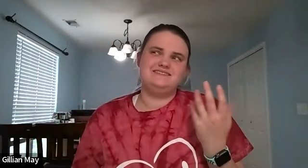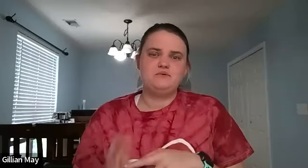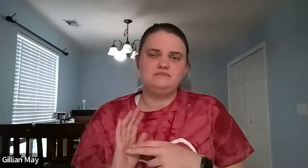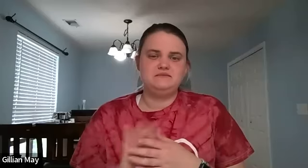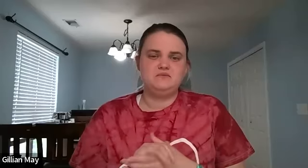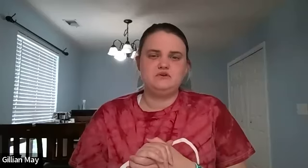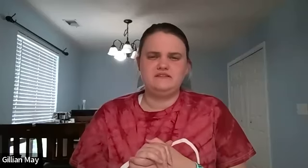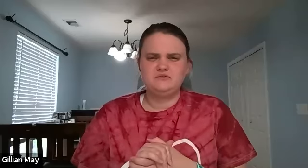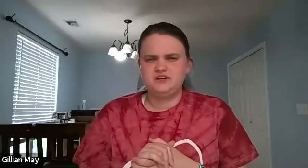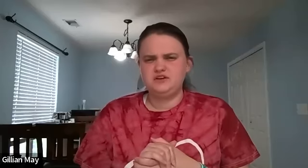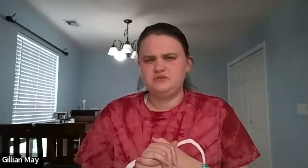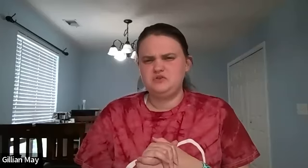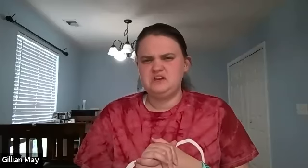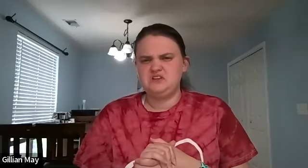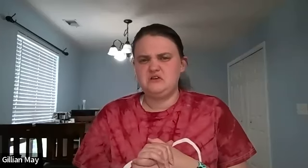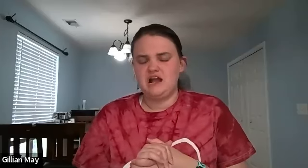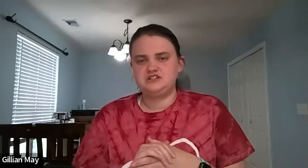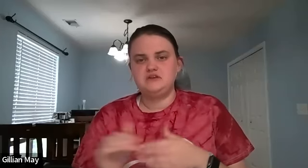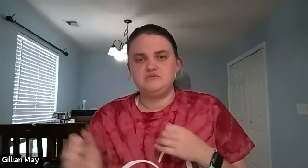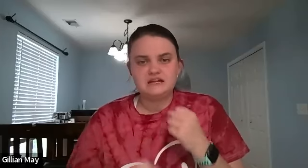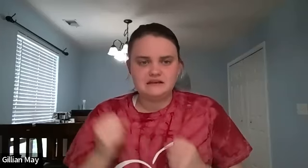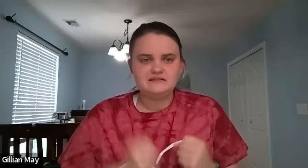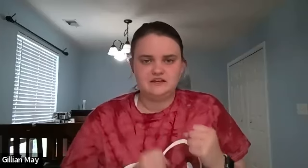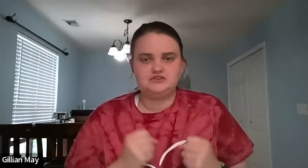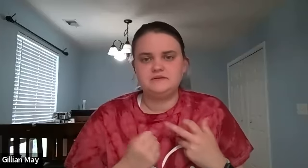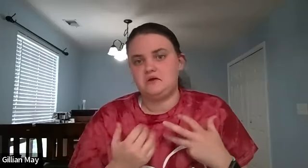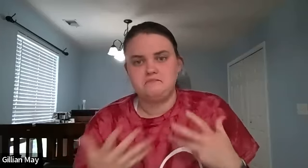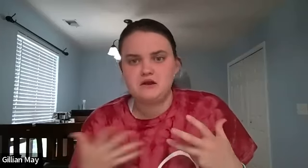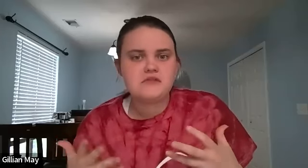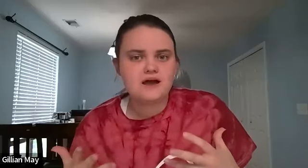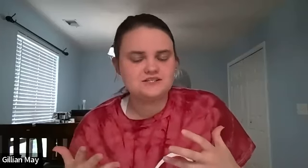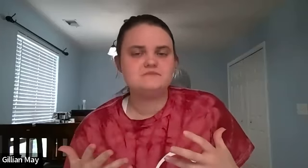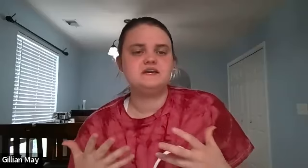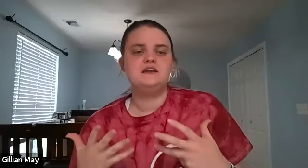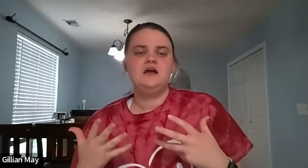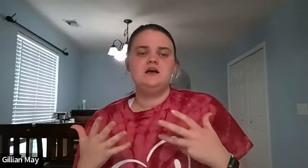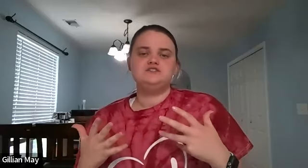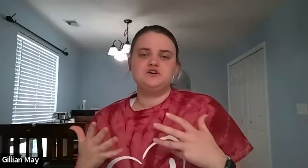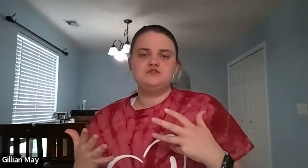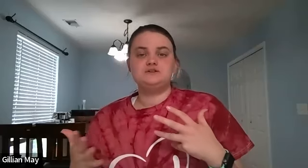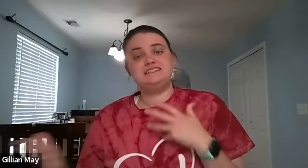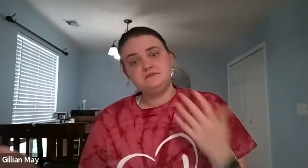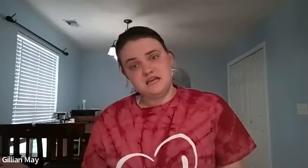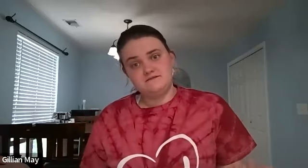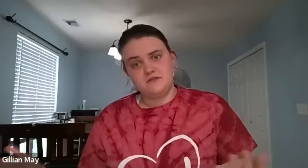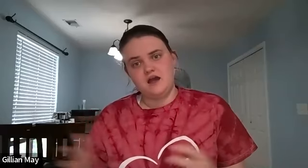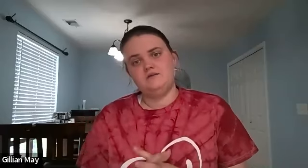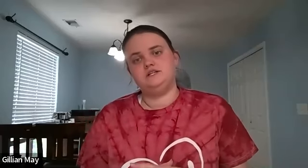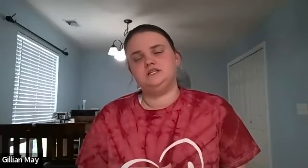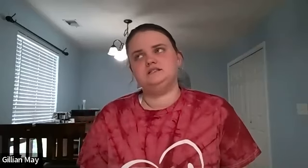would mean more like they would look at you and go, you mean you're actually like running, like you're doing like a marathon or something. So there's a different sign for that, which is, I